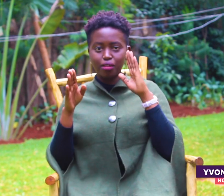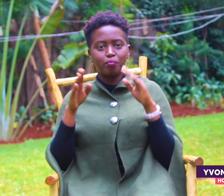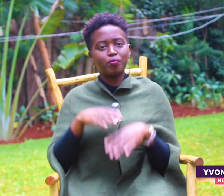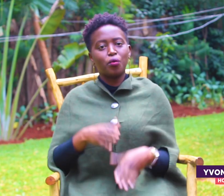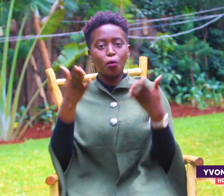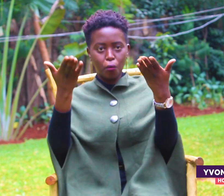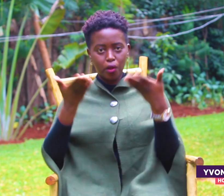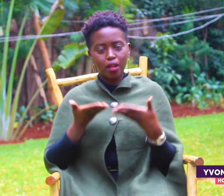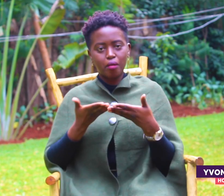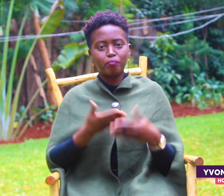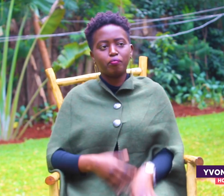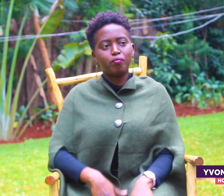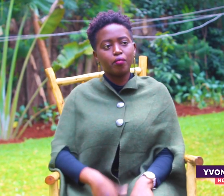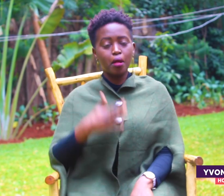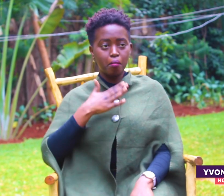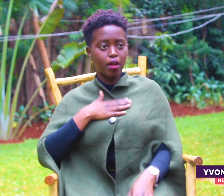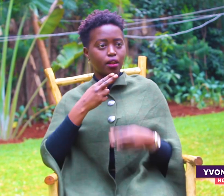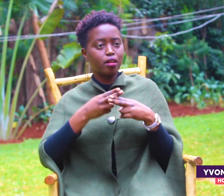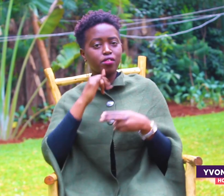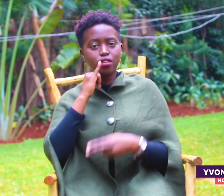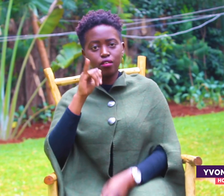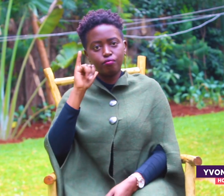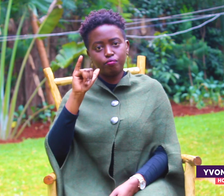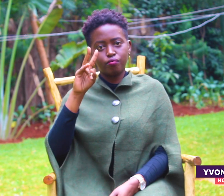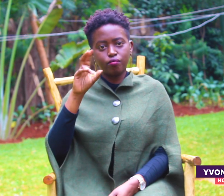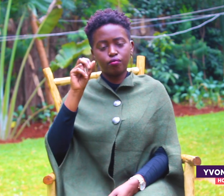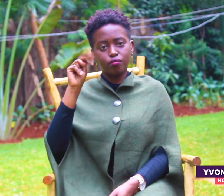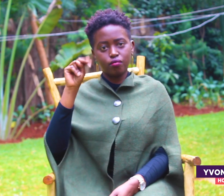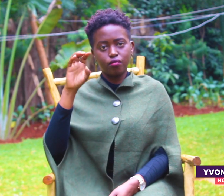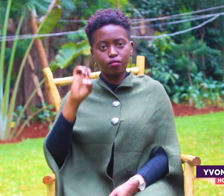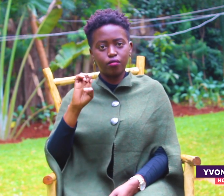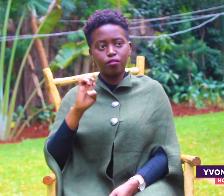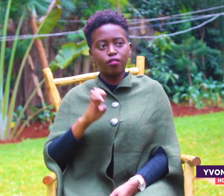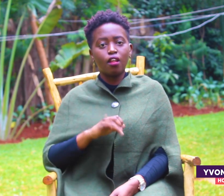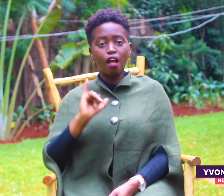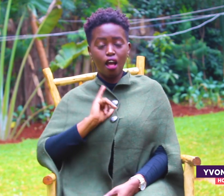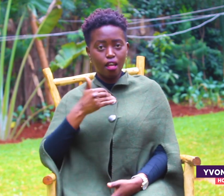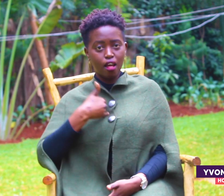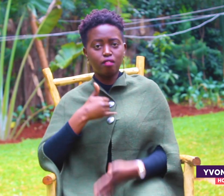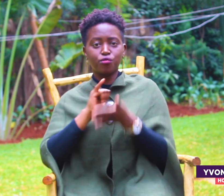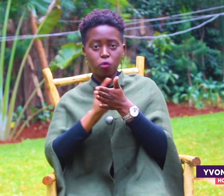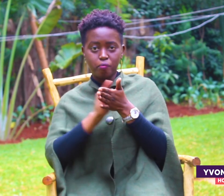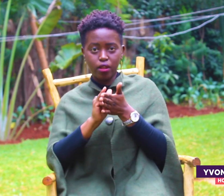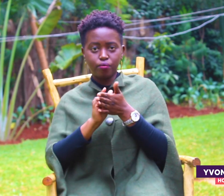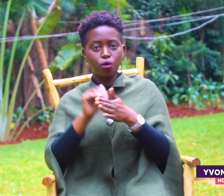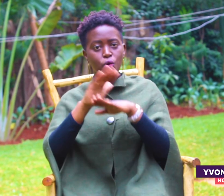Hi everyone, welcome. My name is Yvonne. I have a YouTube